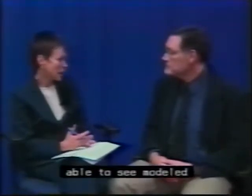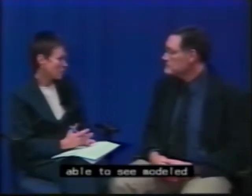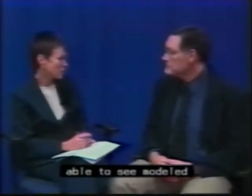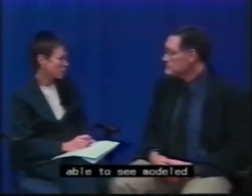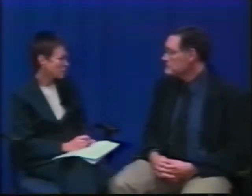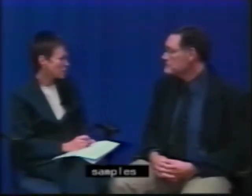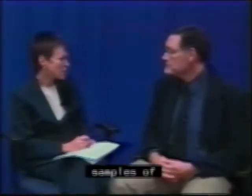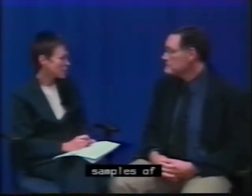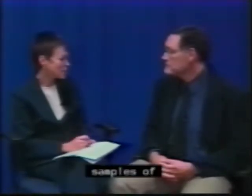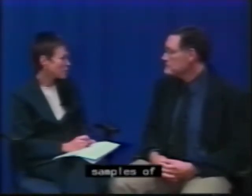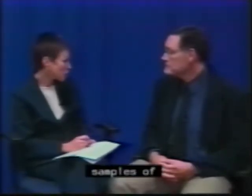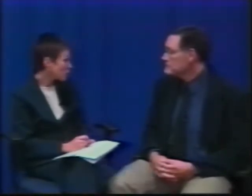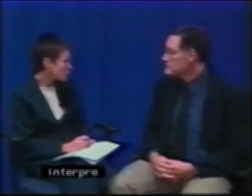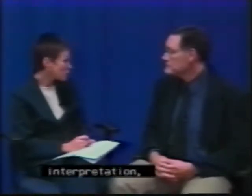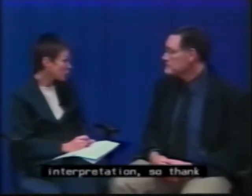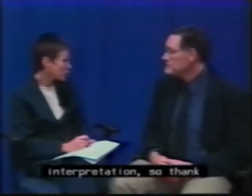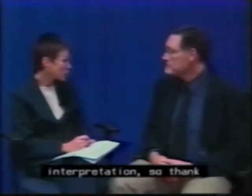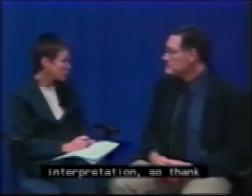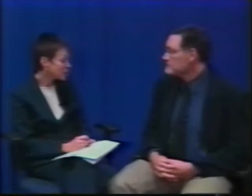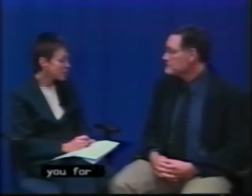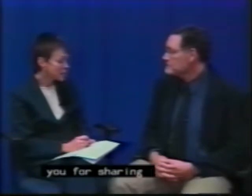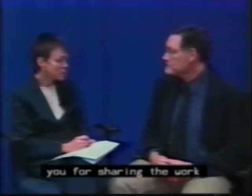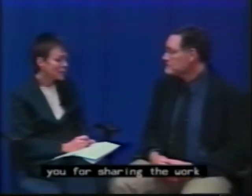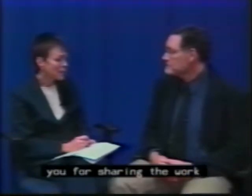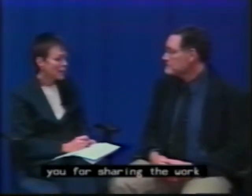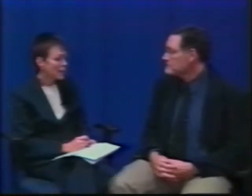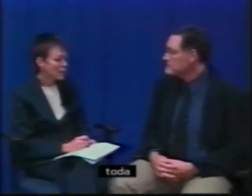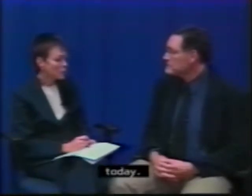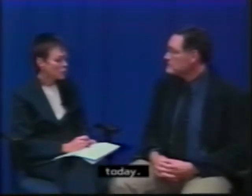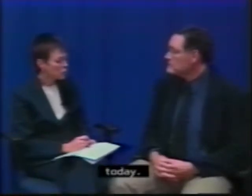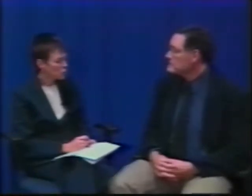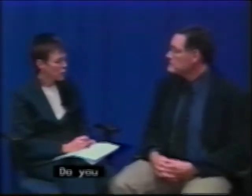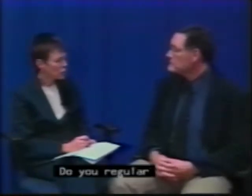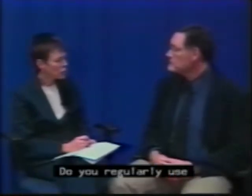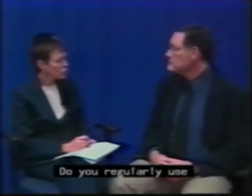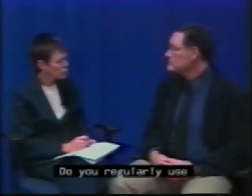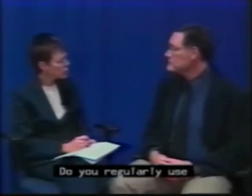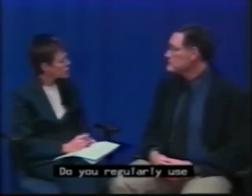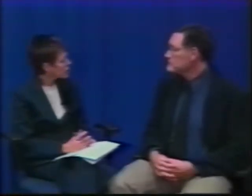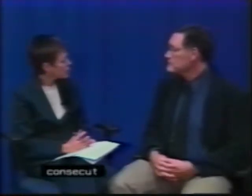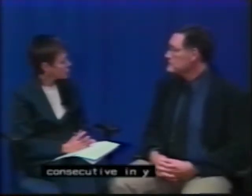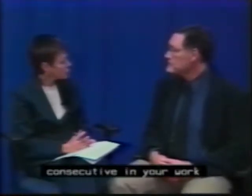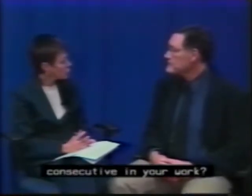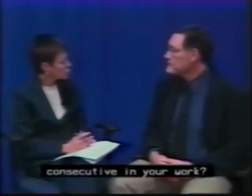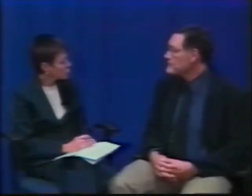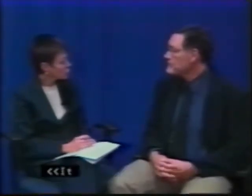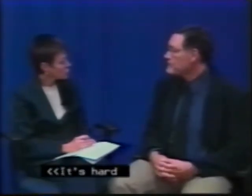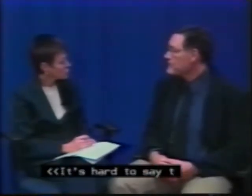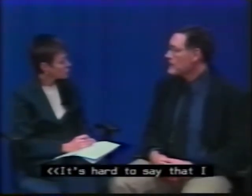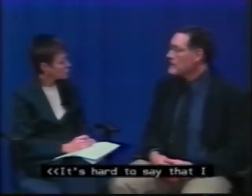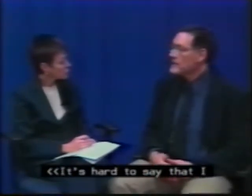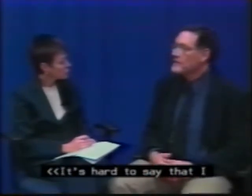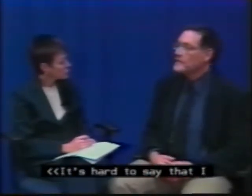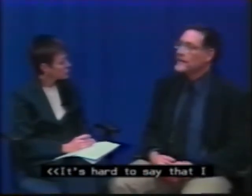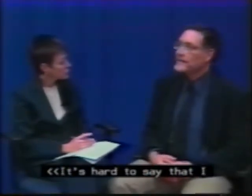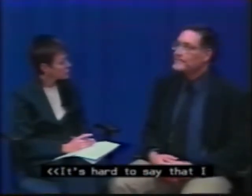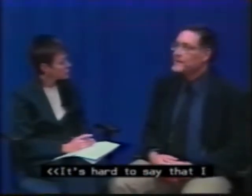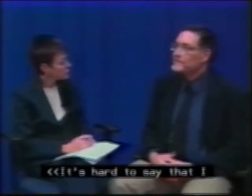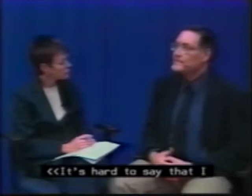samples of interpretation. So thank you for sharing your work today. Do you regularly use consecutive in your work? It's